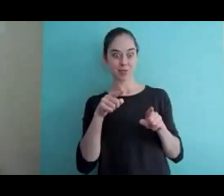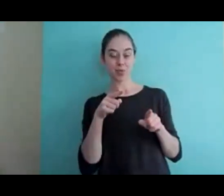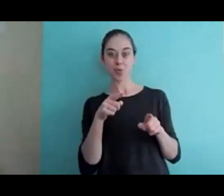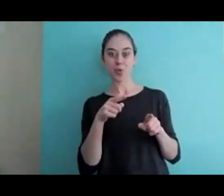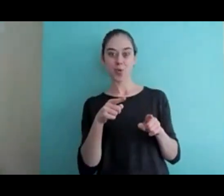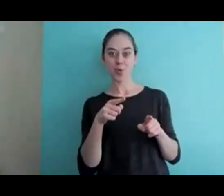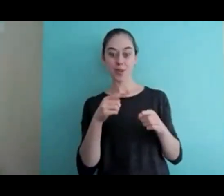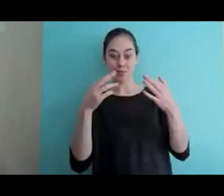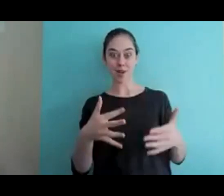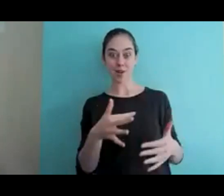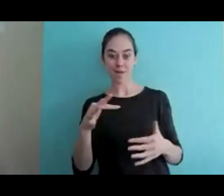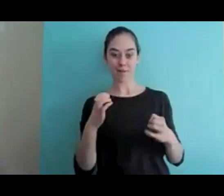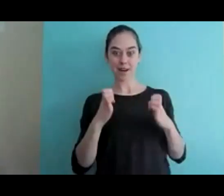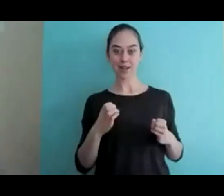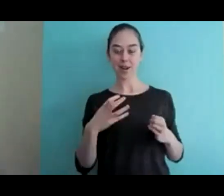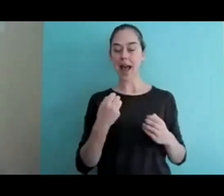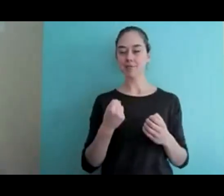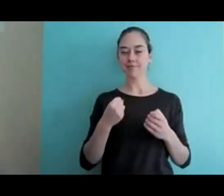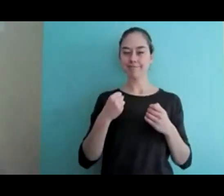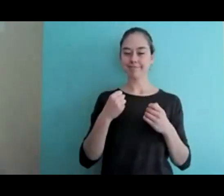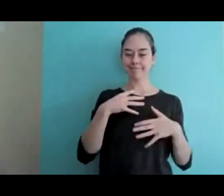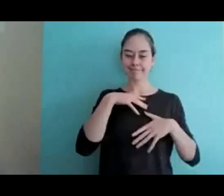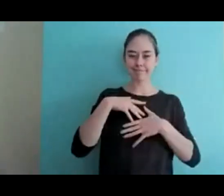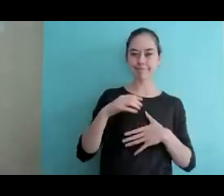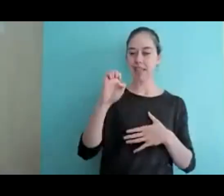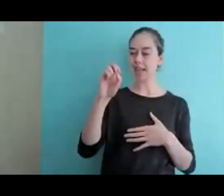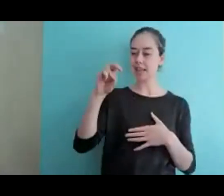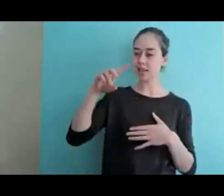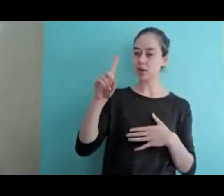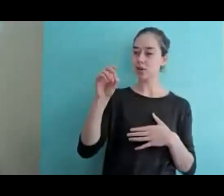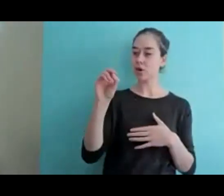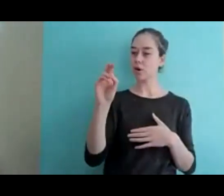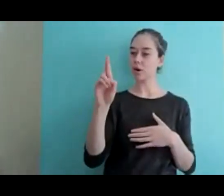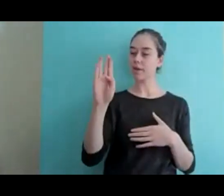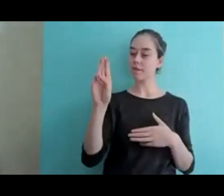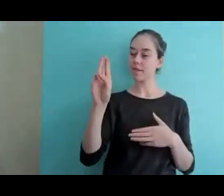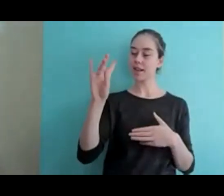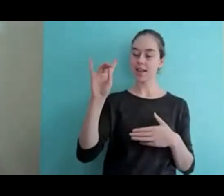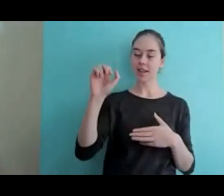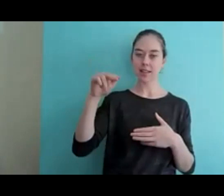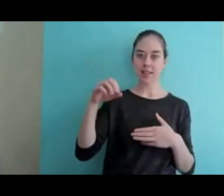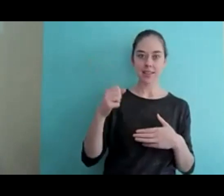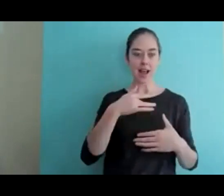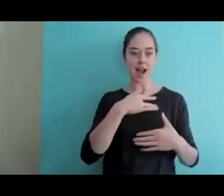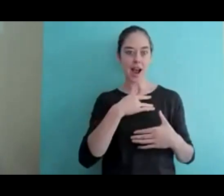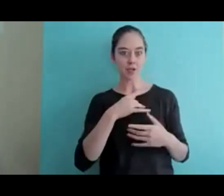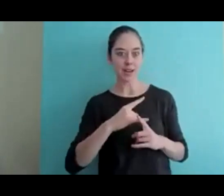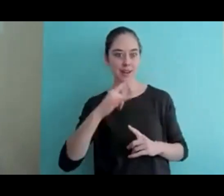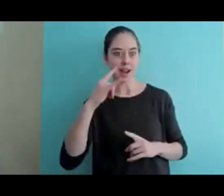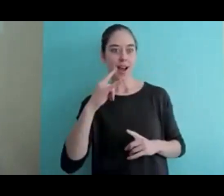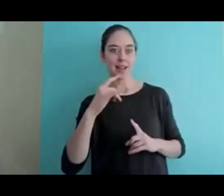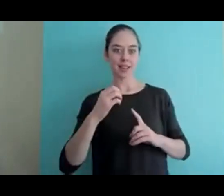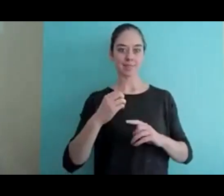for us. We release the endorphins, we get the heart rate pumping, we get a bit of the adrenaline flowing and the juices